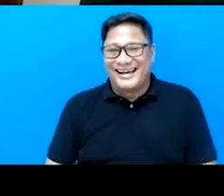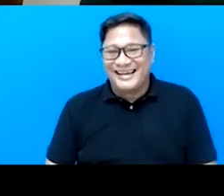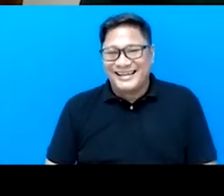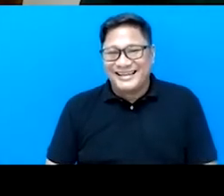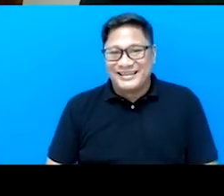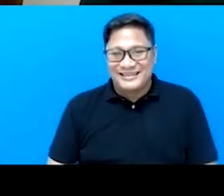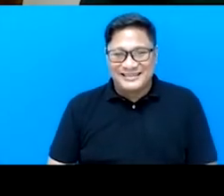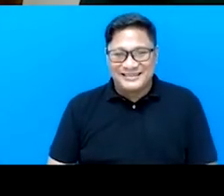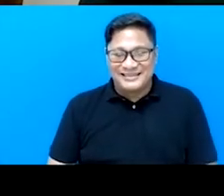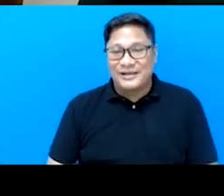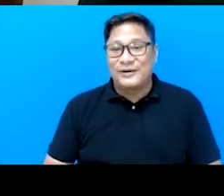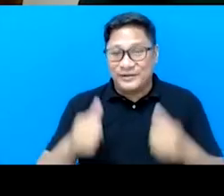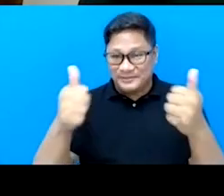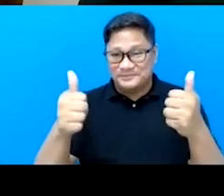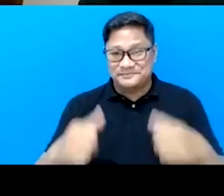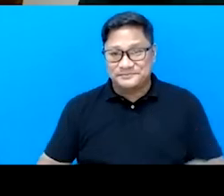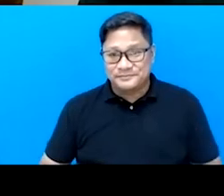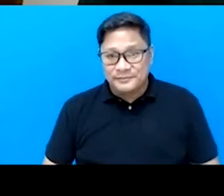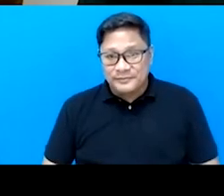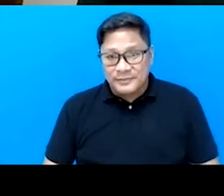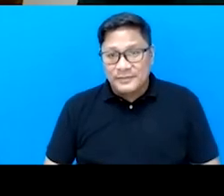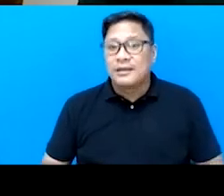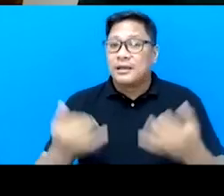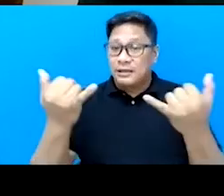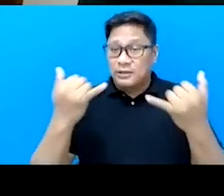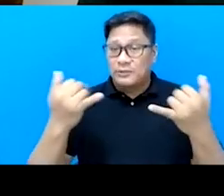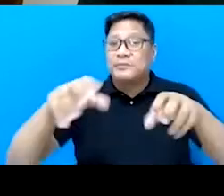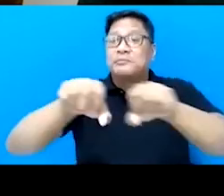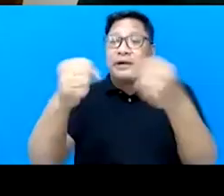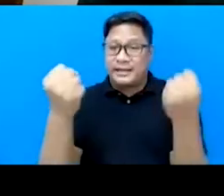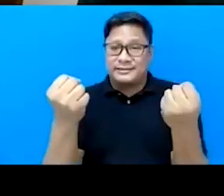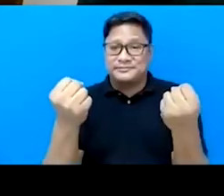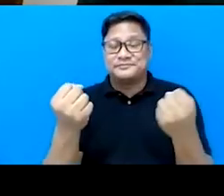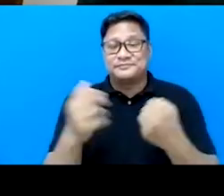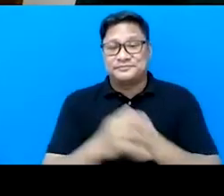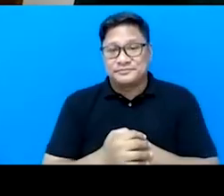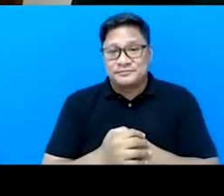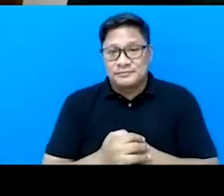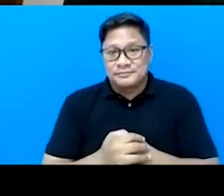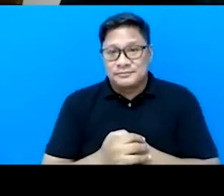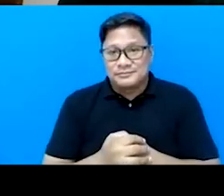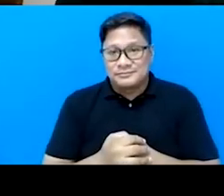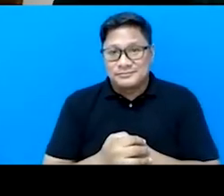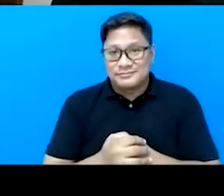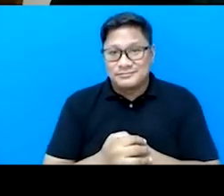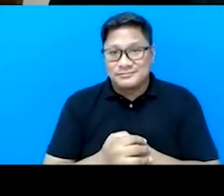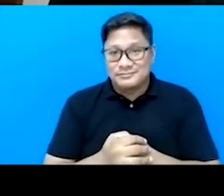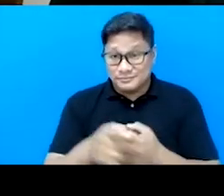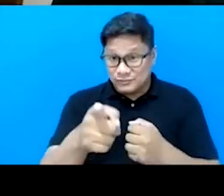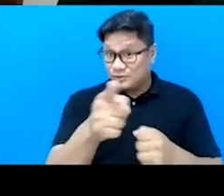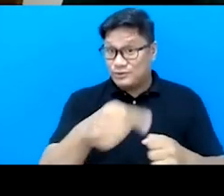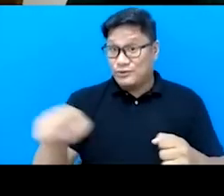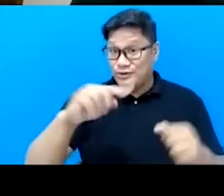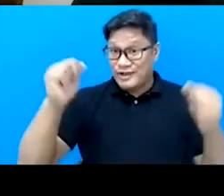Corrected. Okay. So let's take a break now. And like everybody will agree with me except